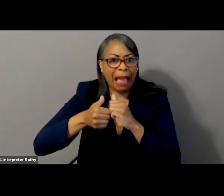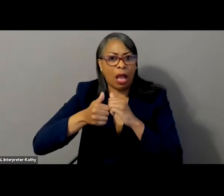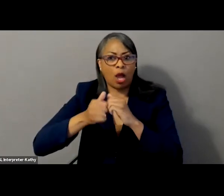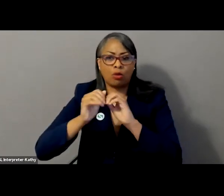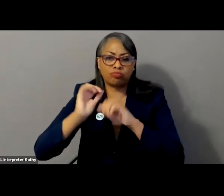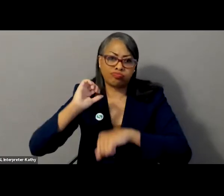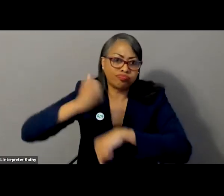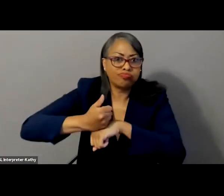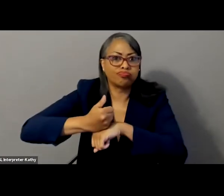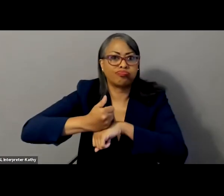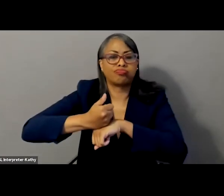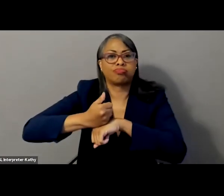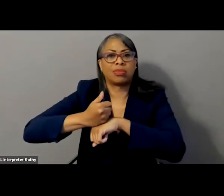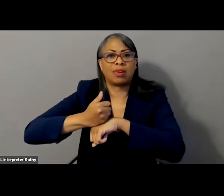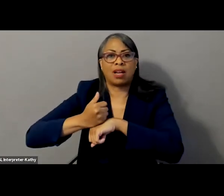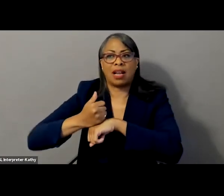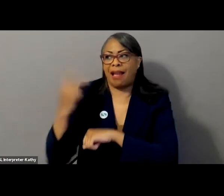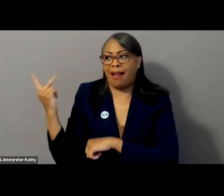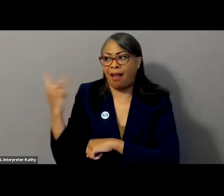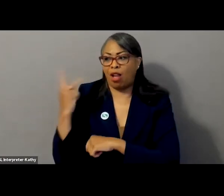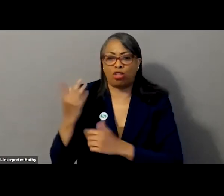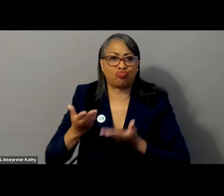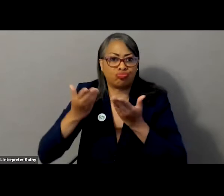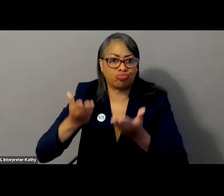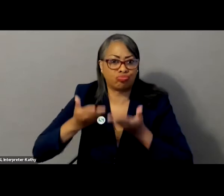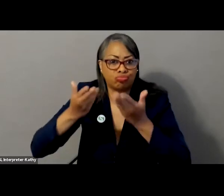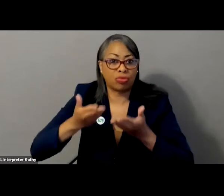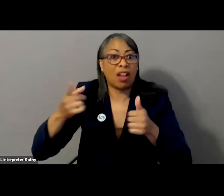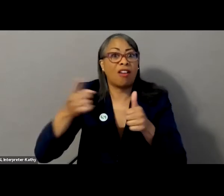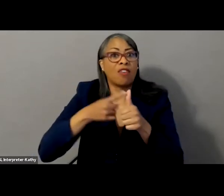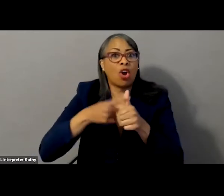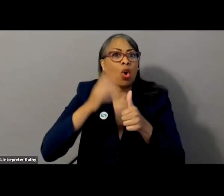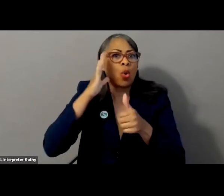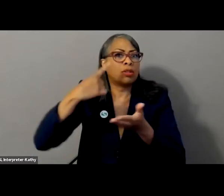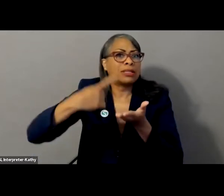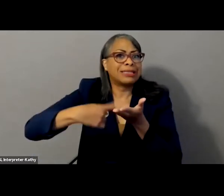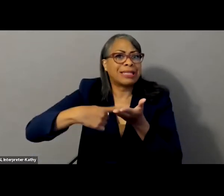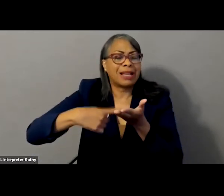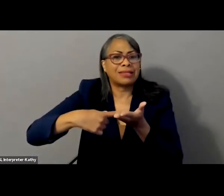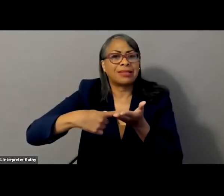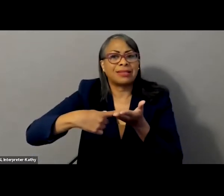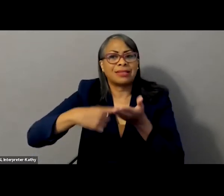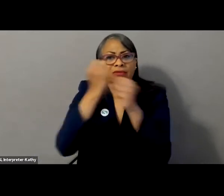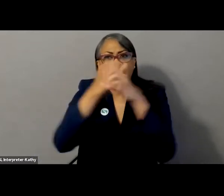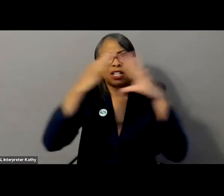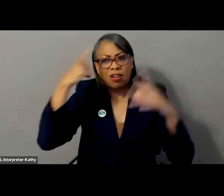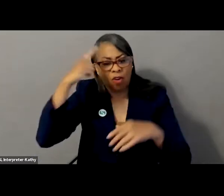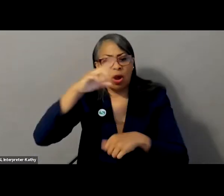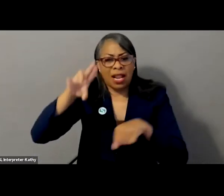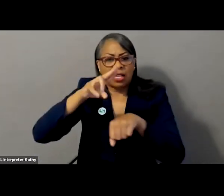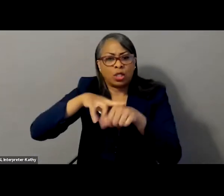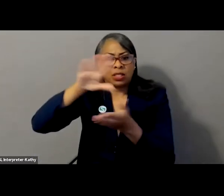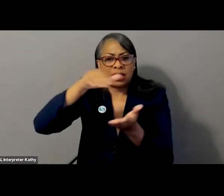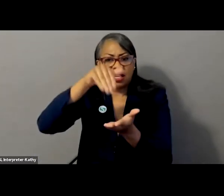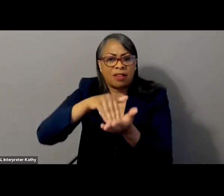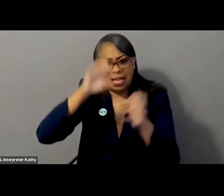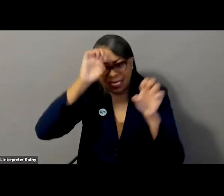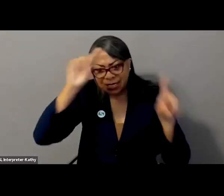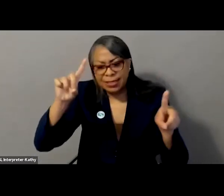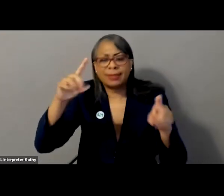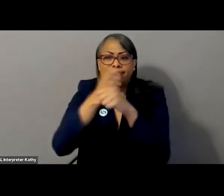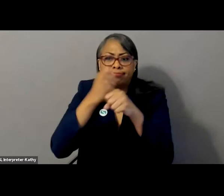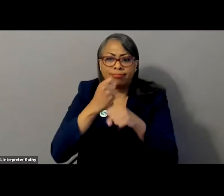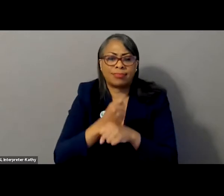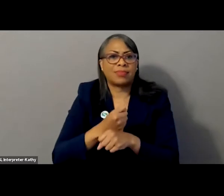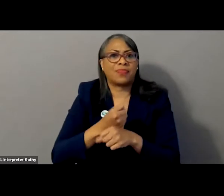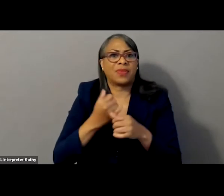the suggestions that we made. So first, let me talk about a vision for the National Center for Education Statistics in the 21st